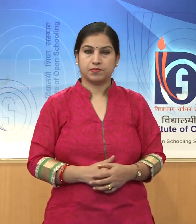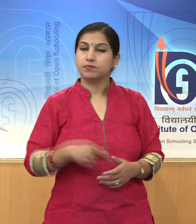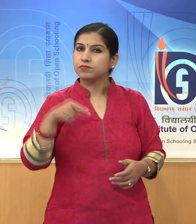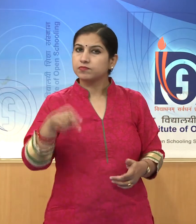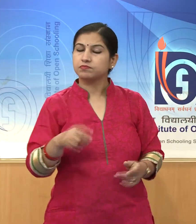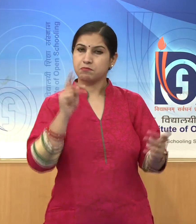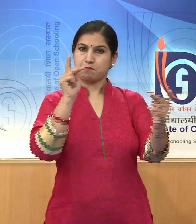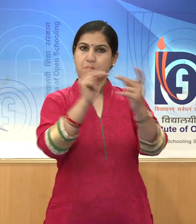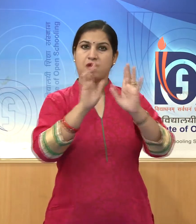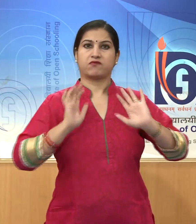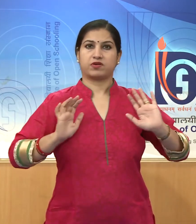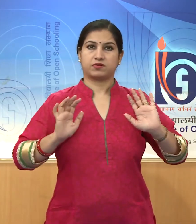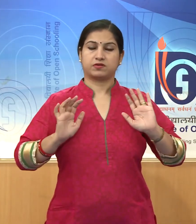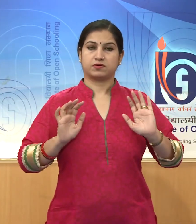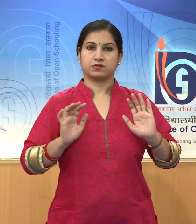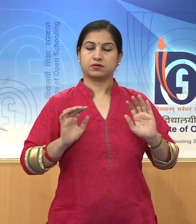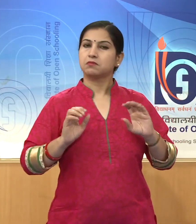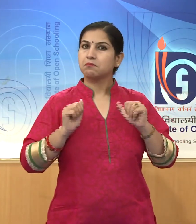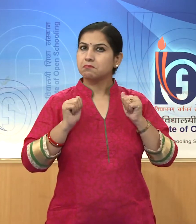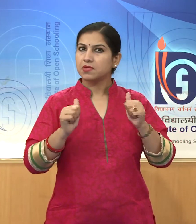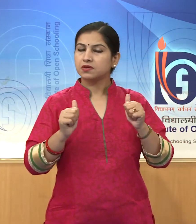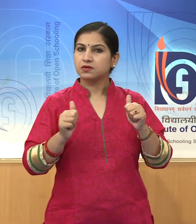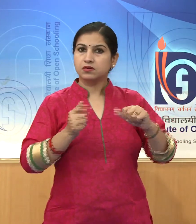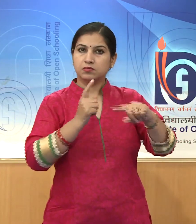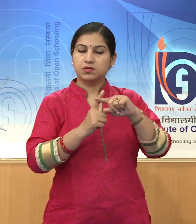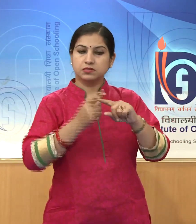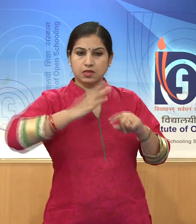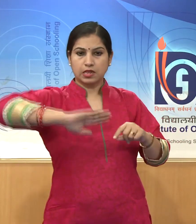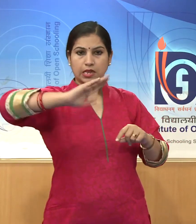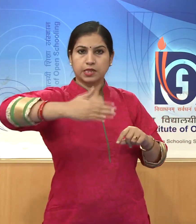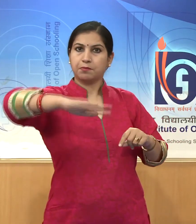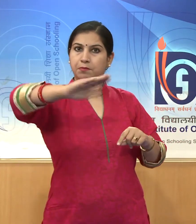in perfect harmony and rhythm.